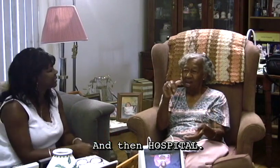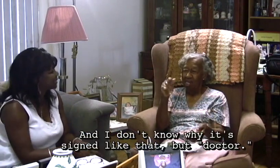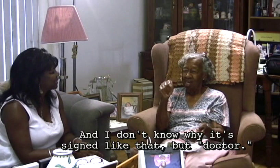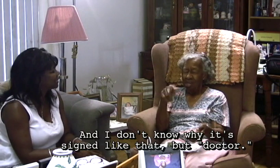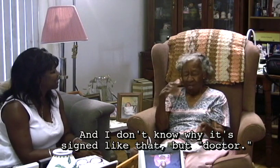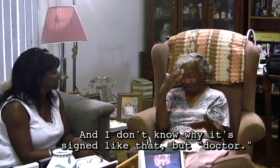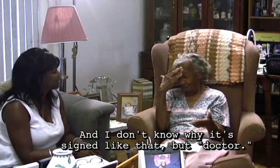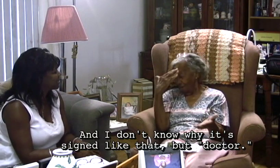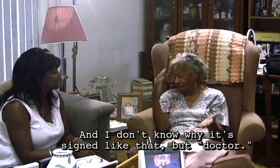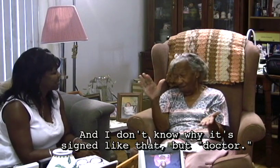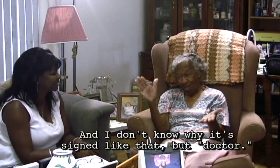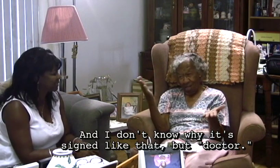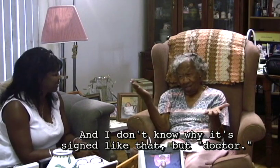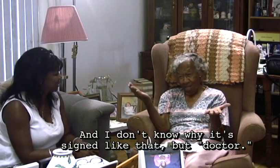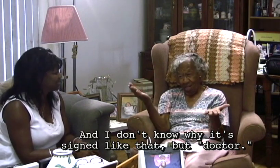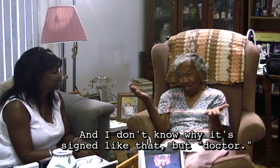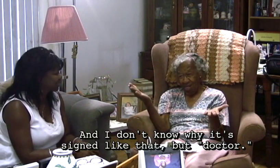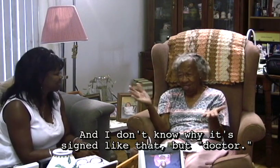And I don't know why it's signed like that.